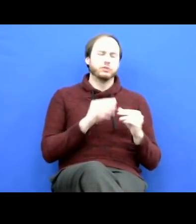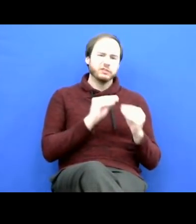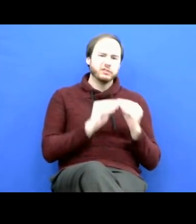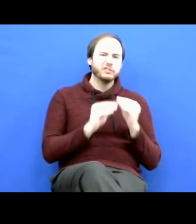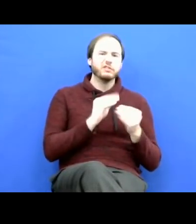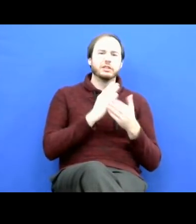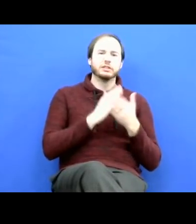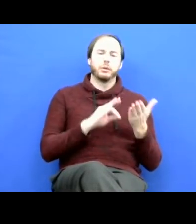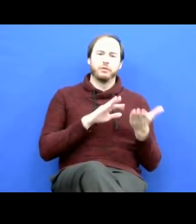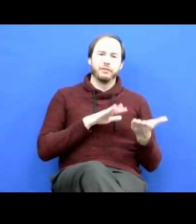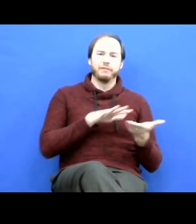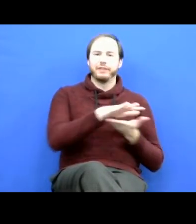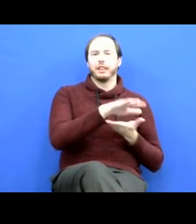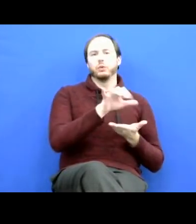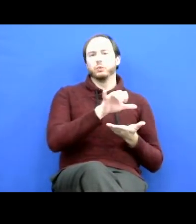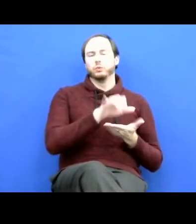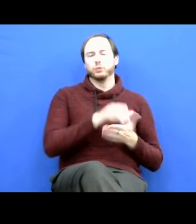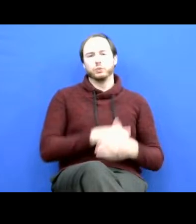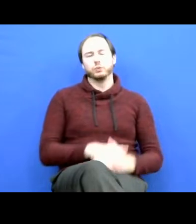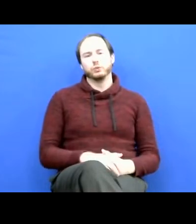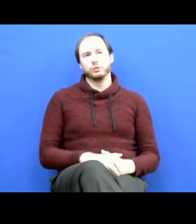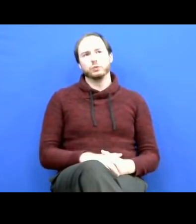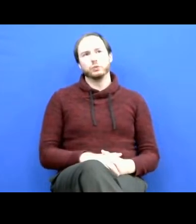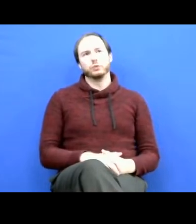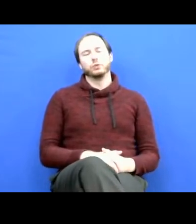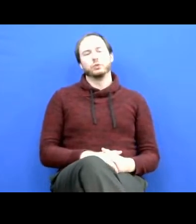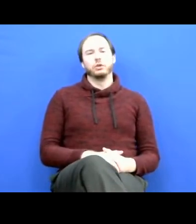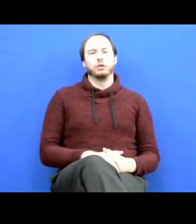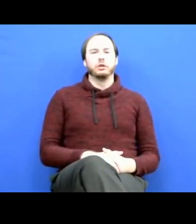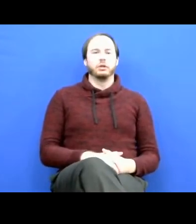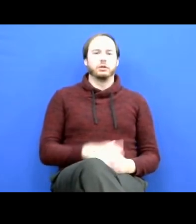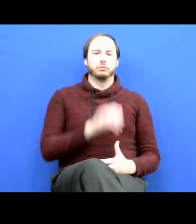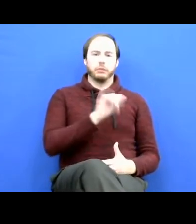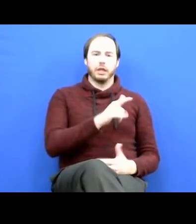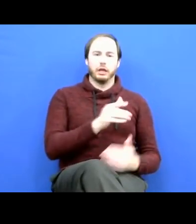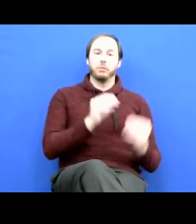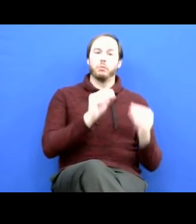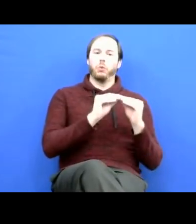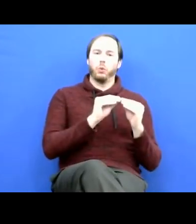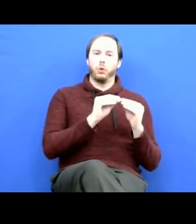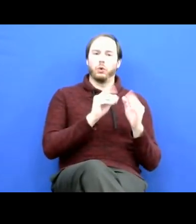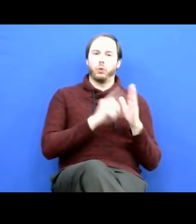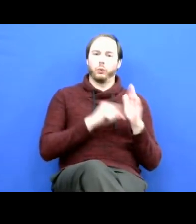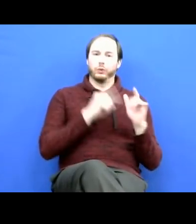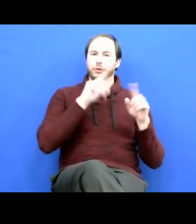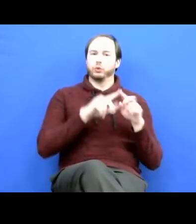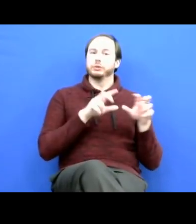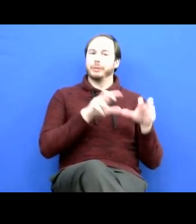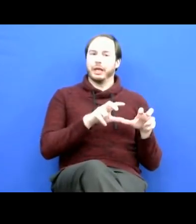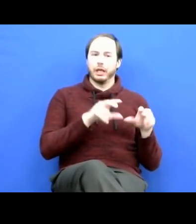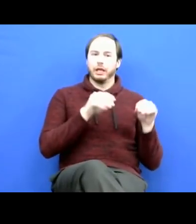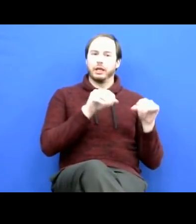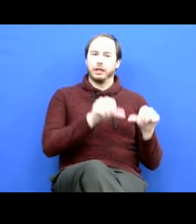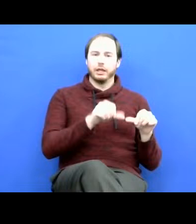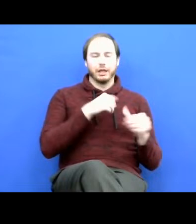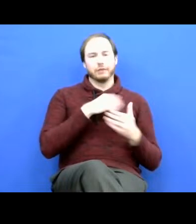to fix the fields up. But that was more than we had originally anticipated. There were